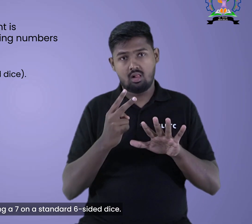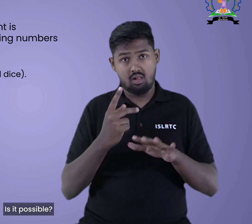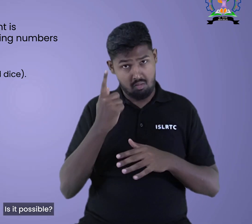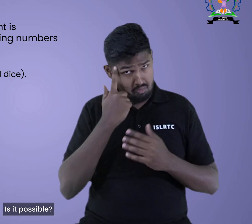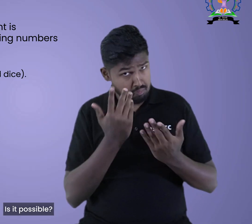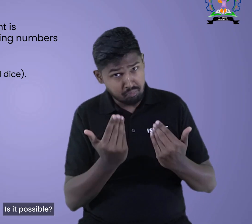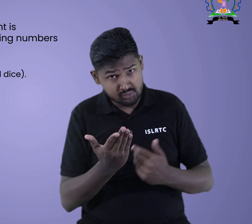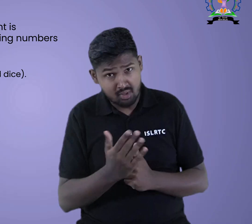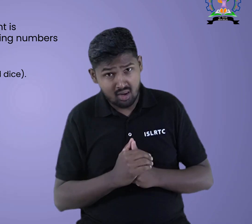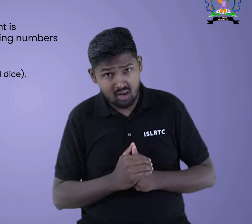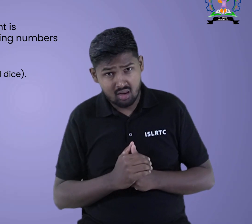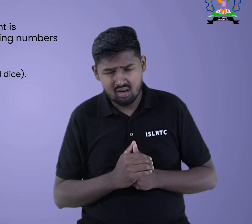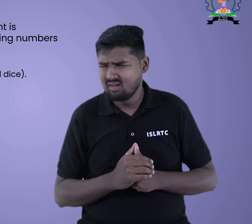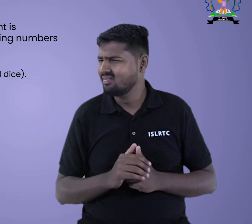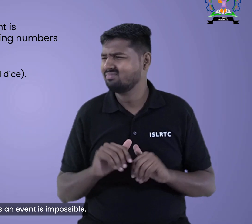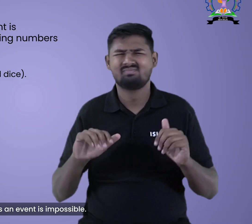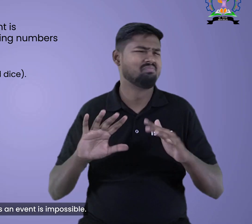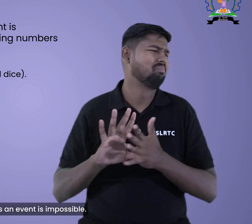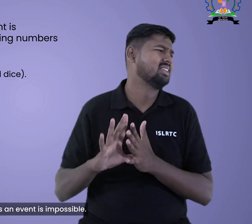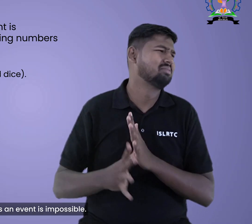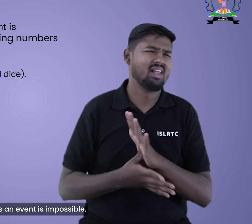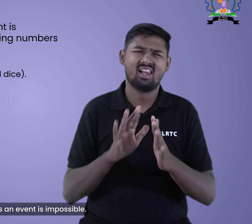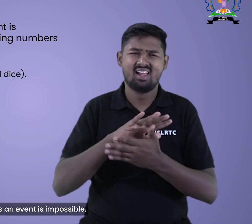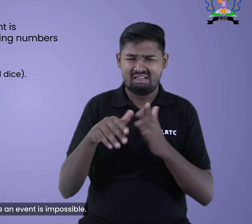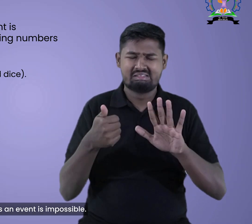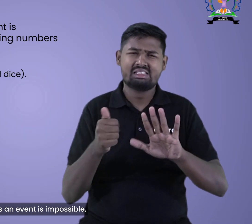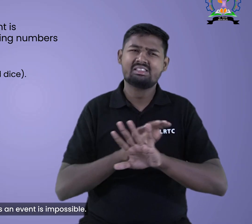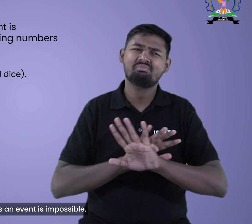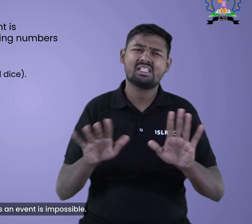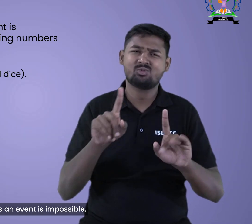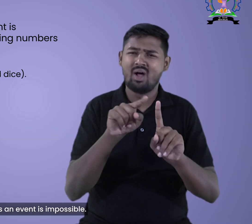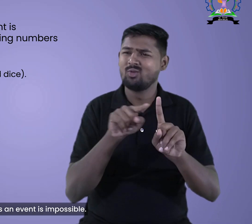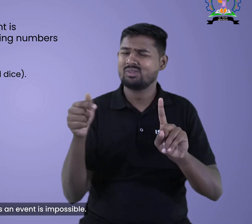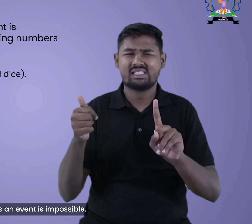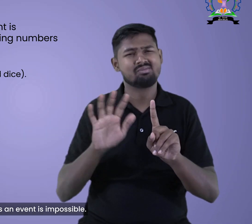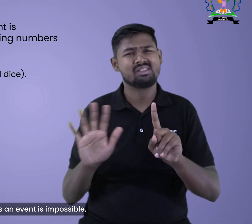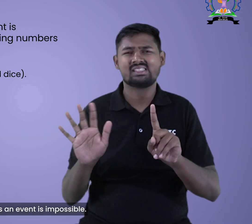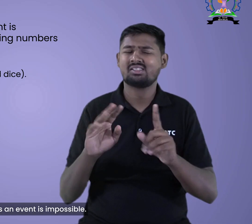Is it possible? 0 means an event is impossible.